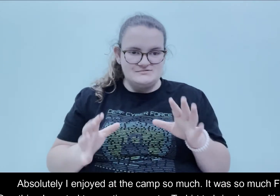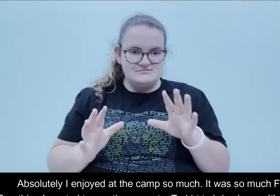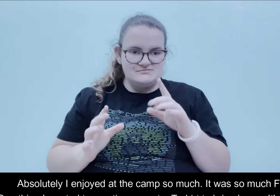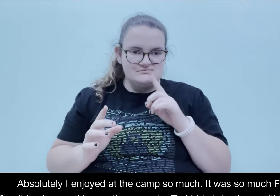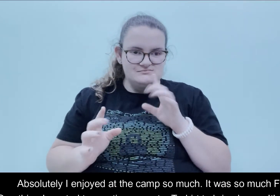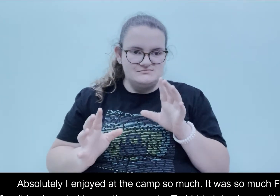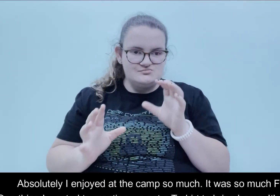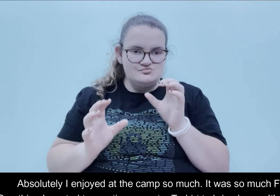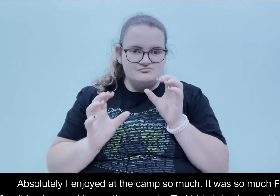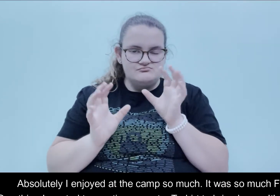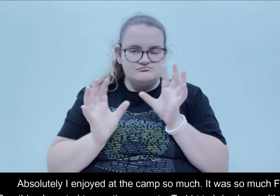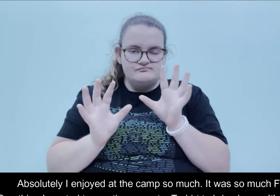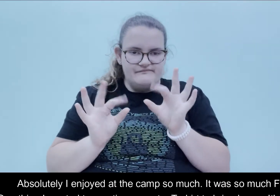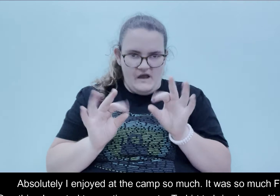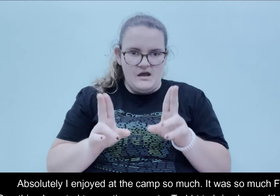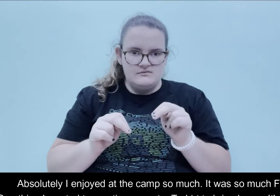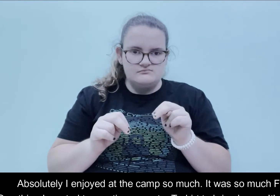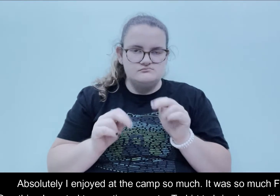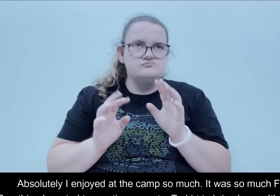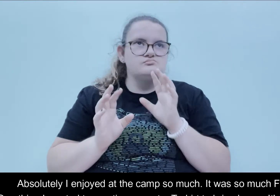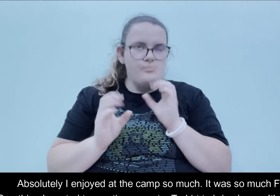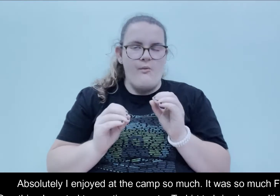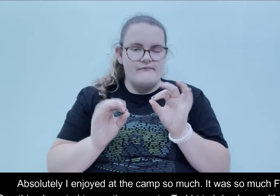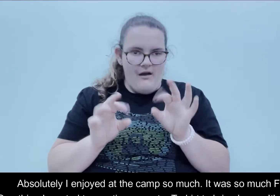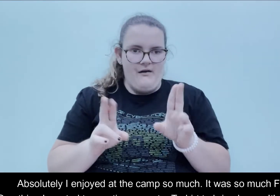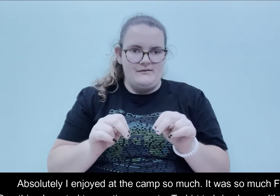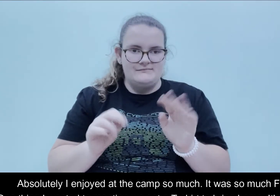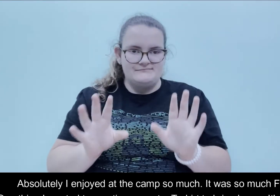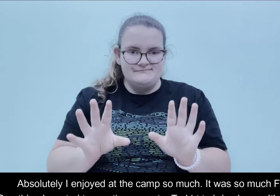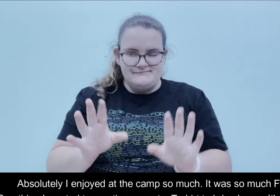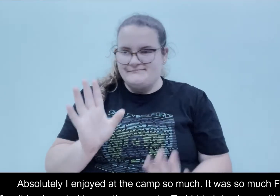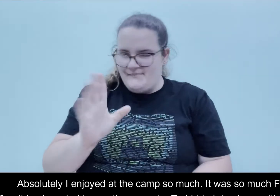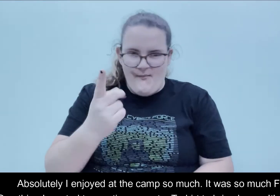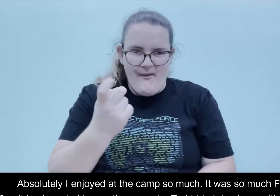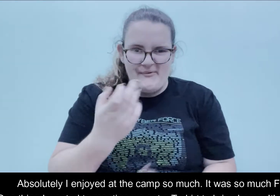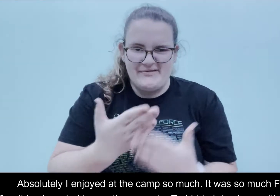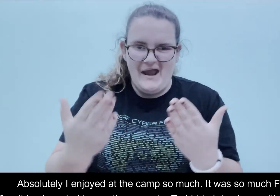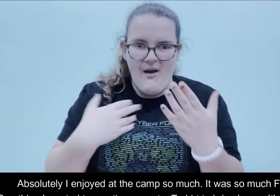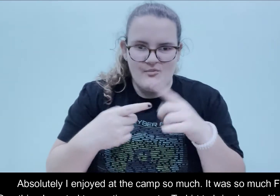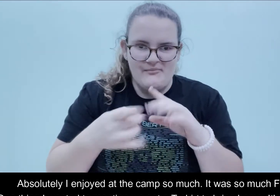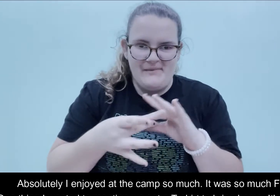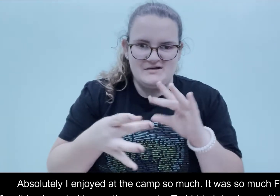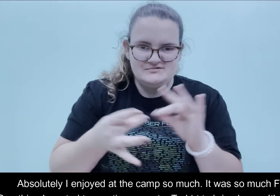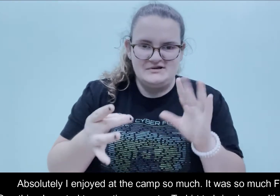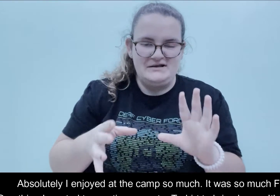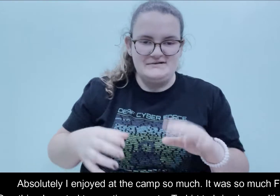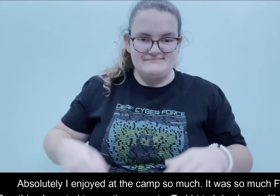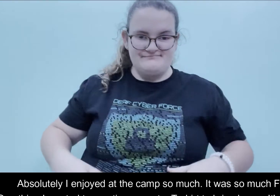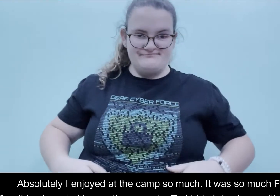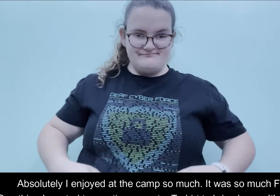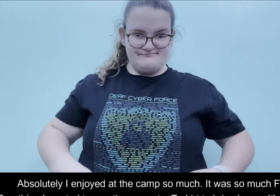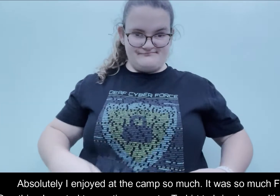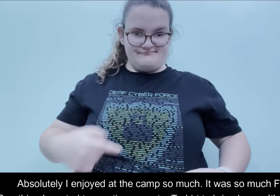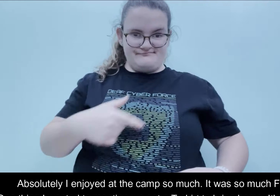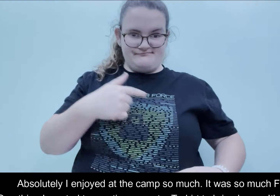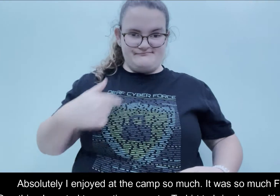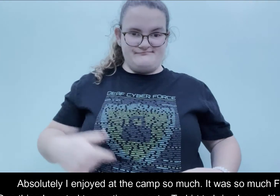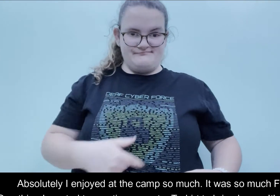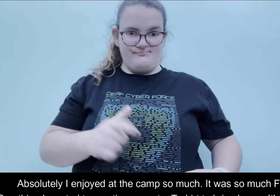I really, really enjoyed that camp so much. It was so fun. Oh, and then